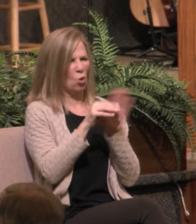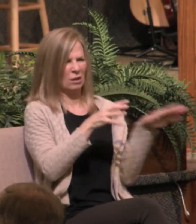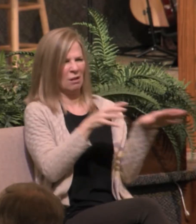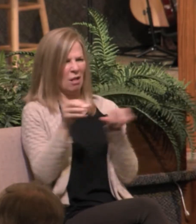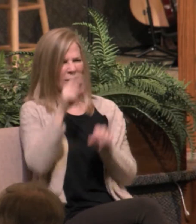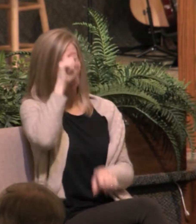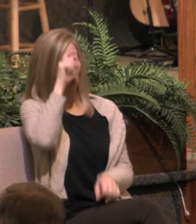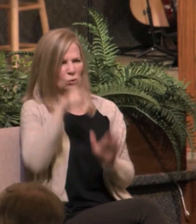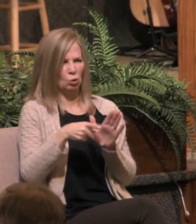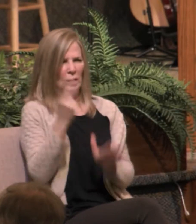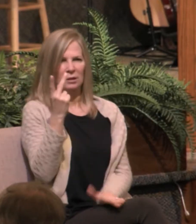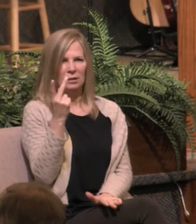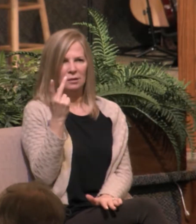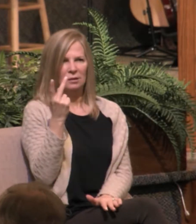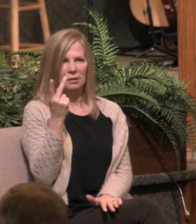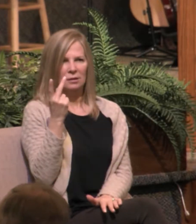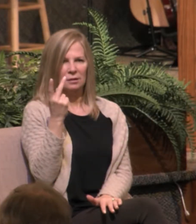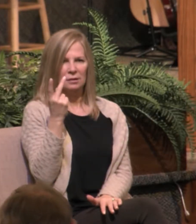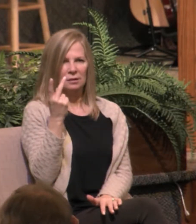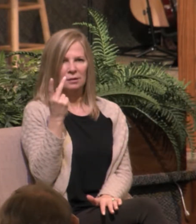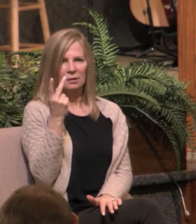twice.